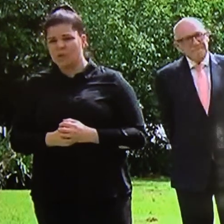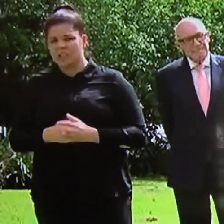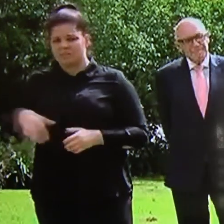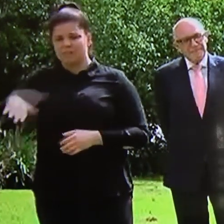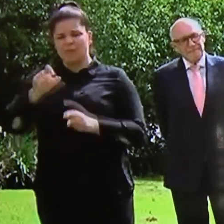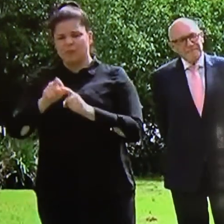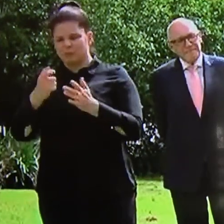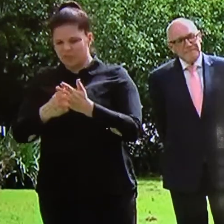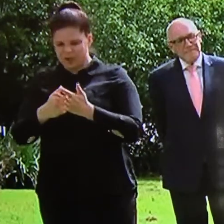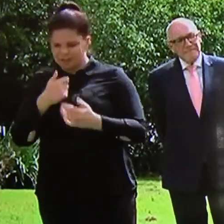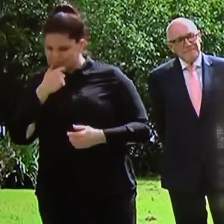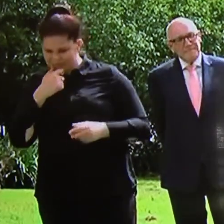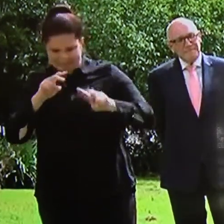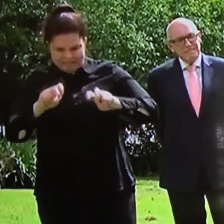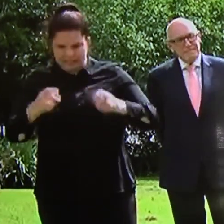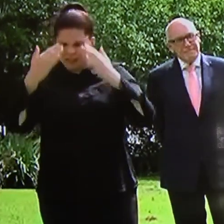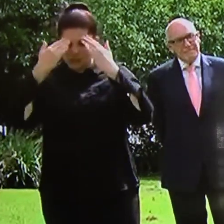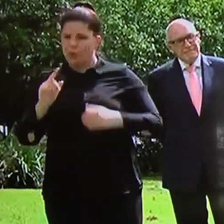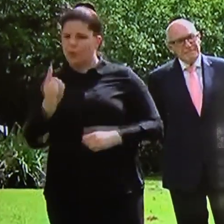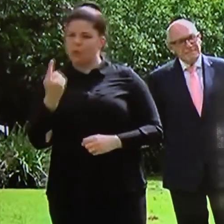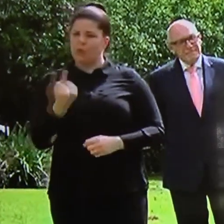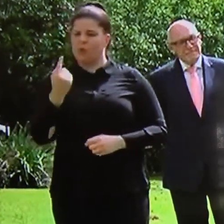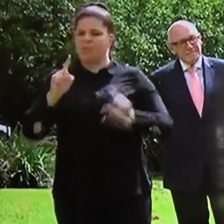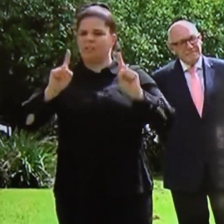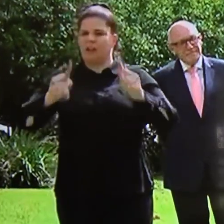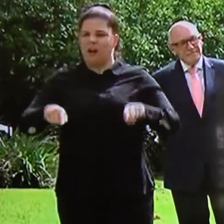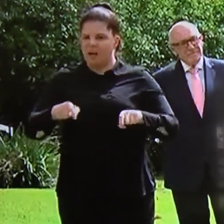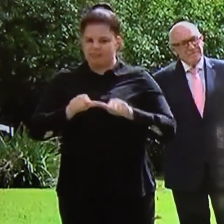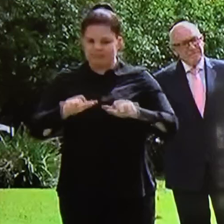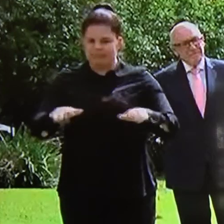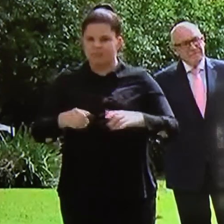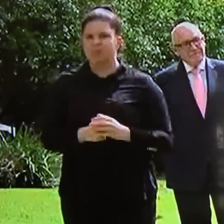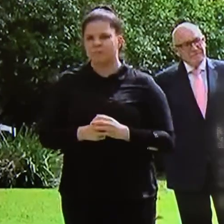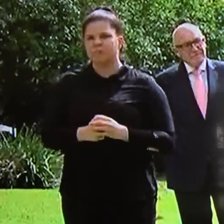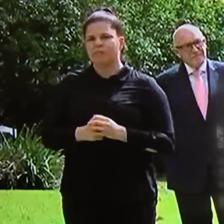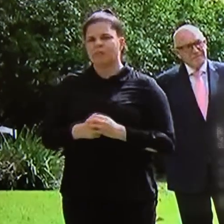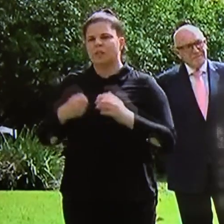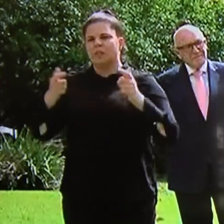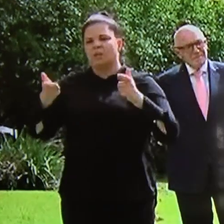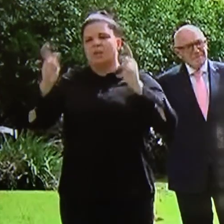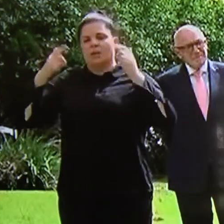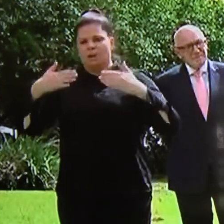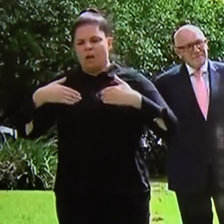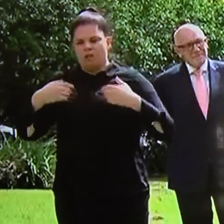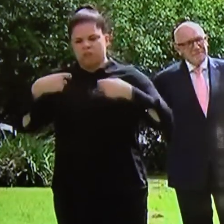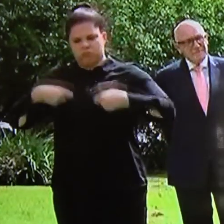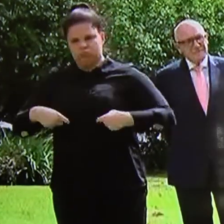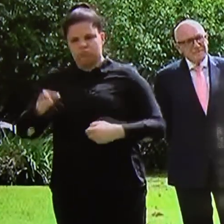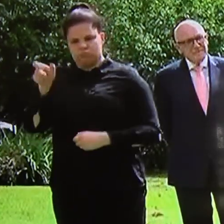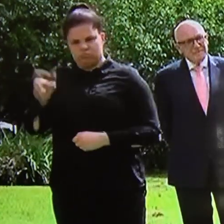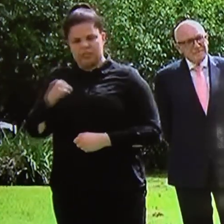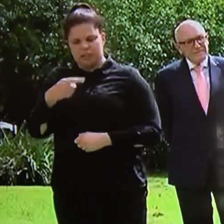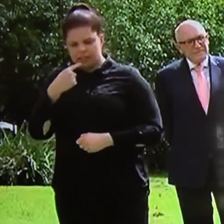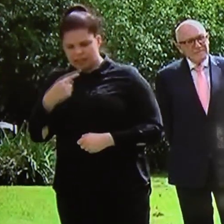medical people to actually track down the original source. I do know that the Chief Health Officer has said if the ship had stayed